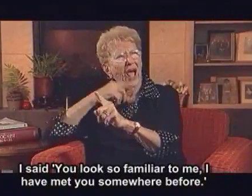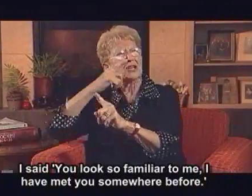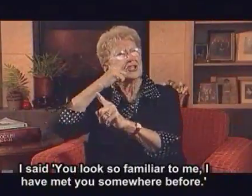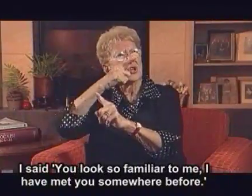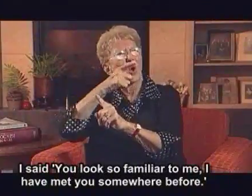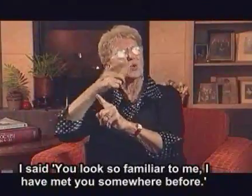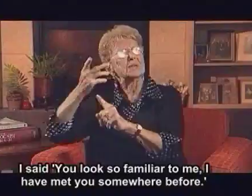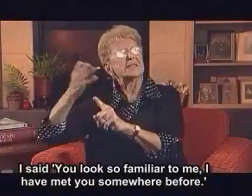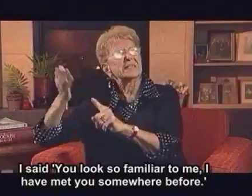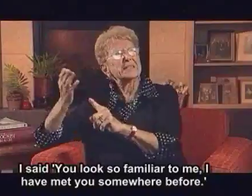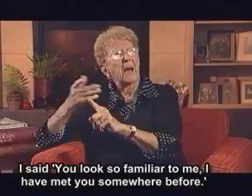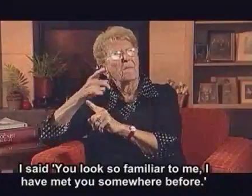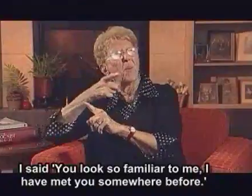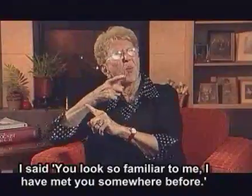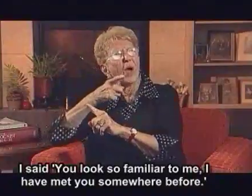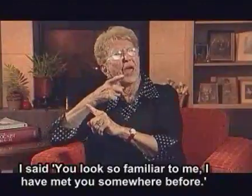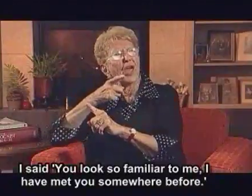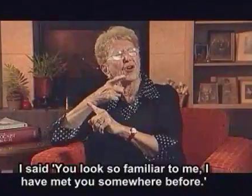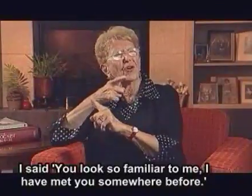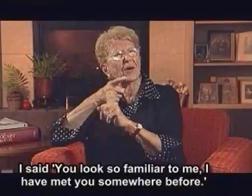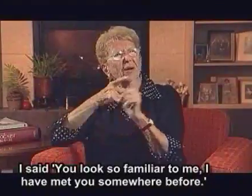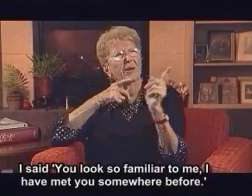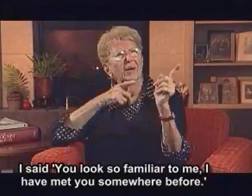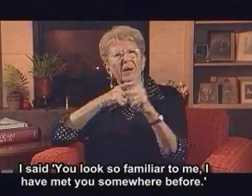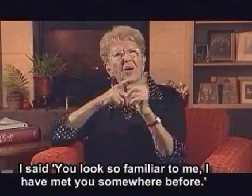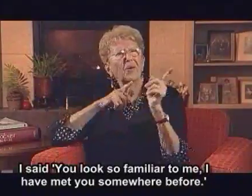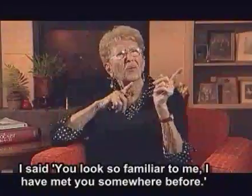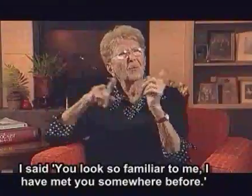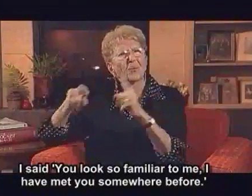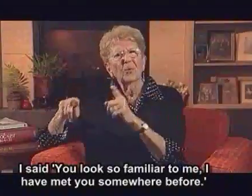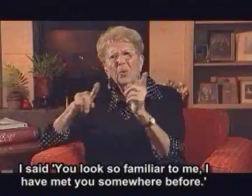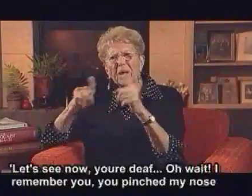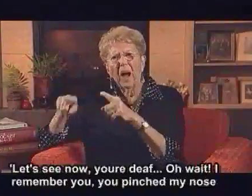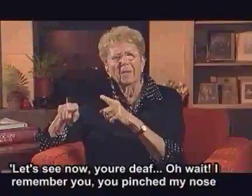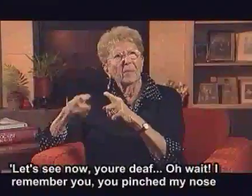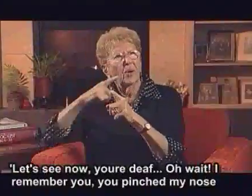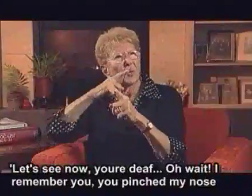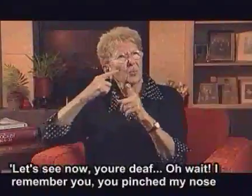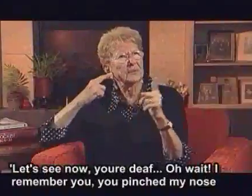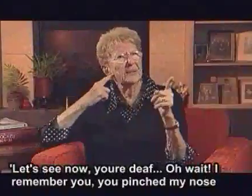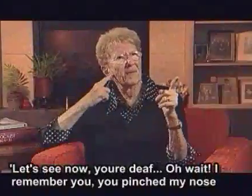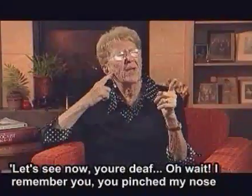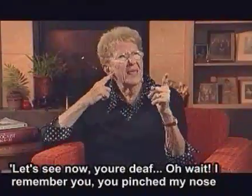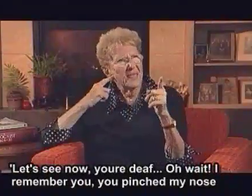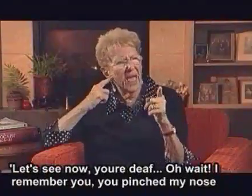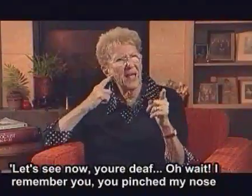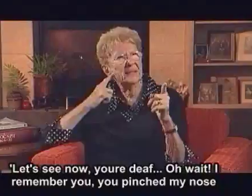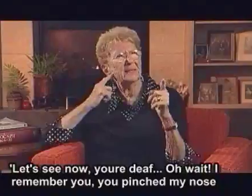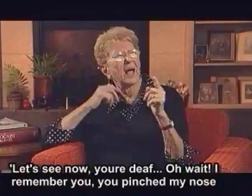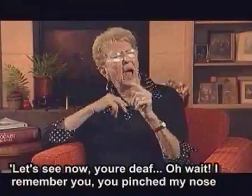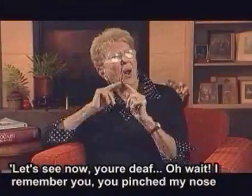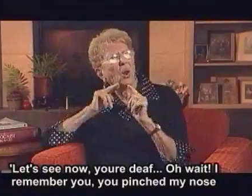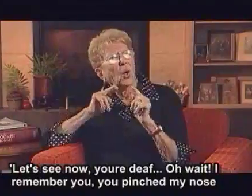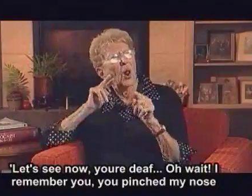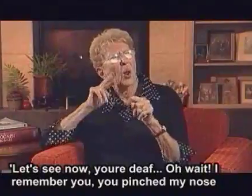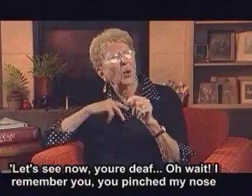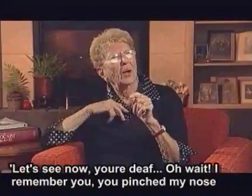said, you look so familiar to me. I've met you somewhere before. Let's see now. You're